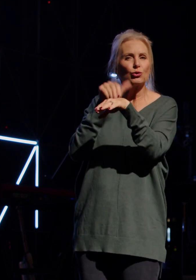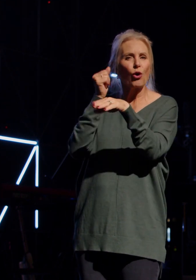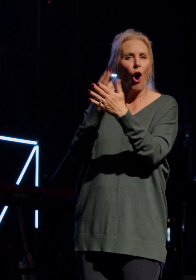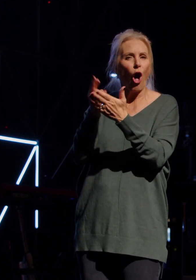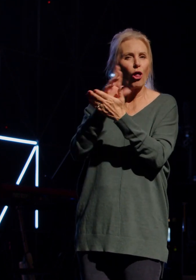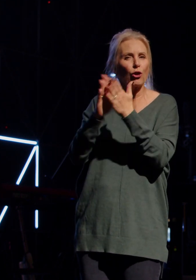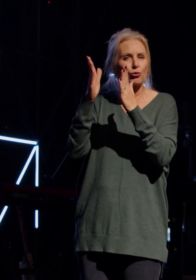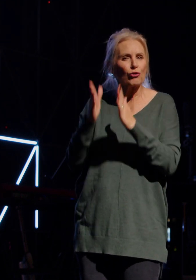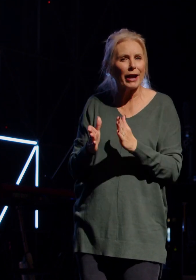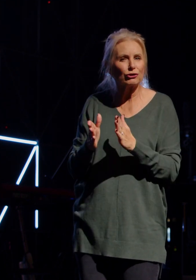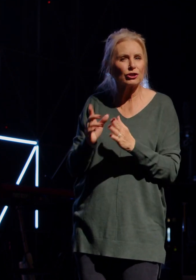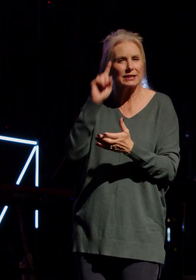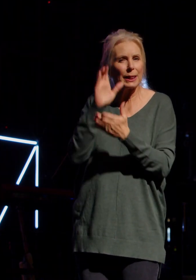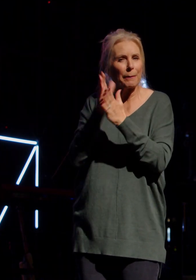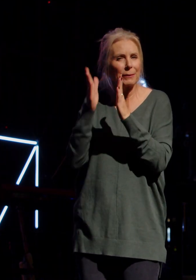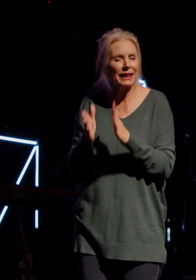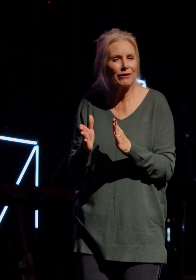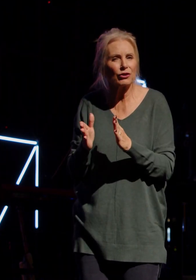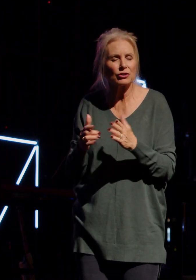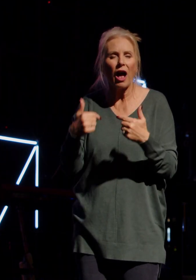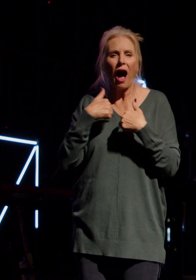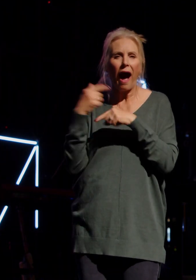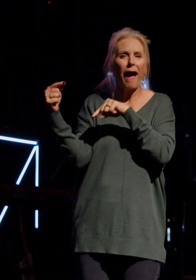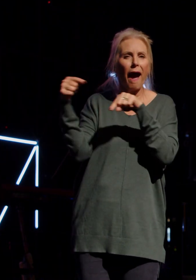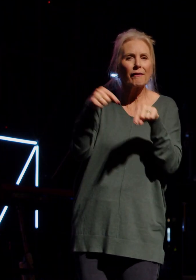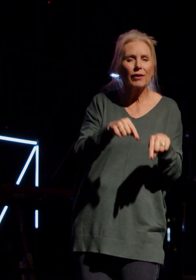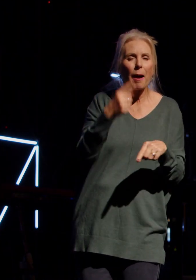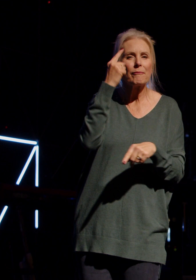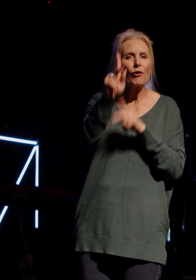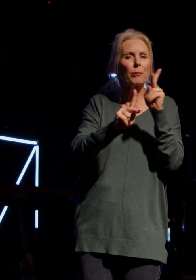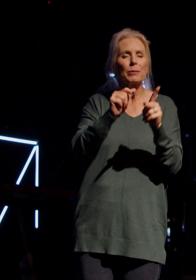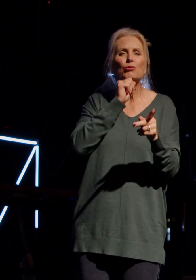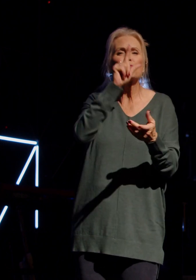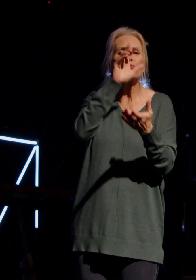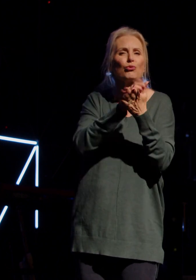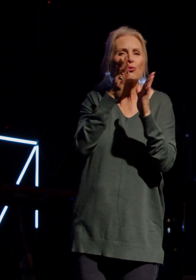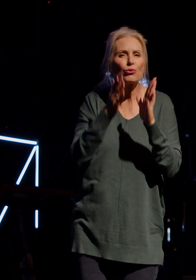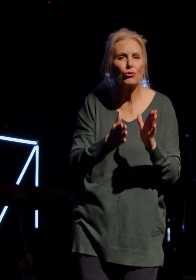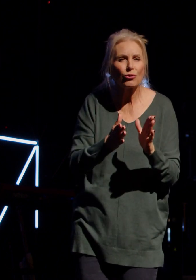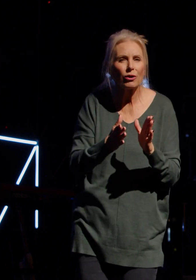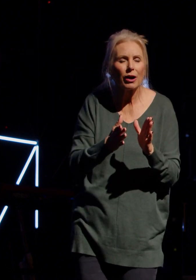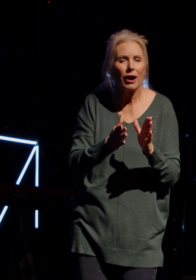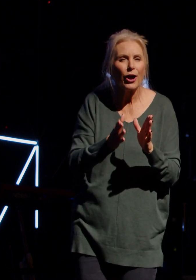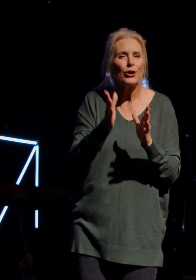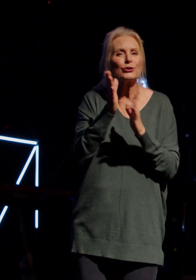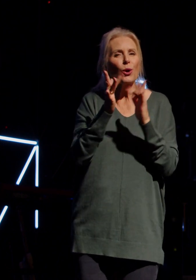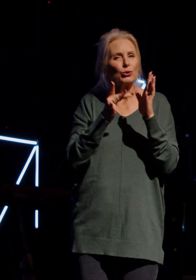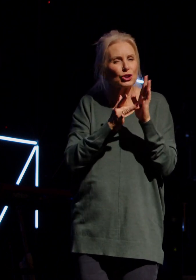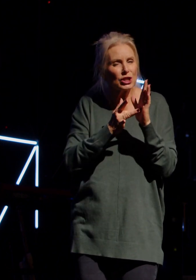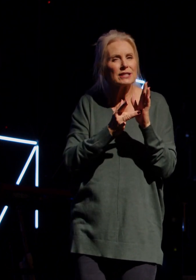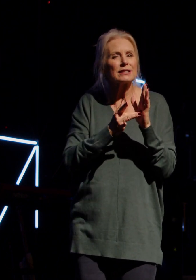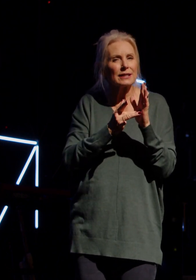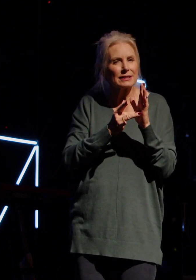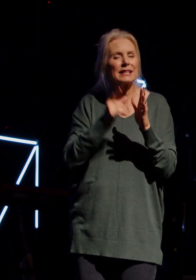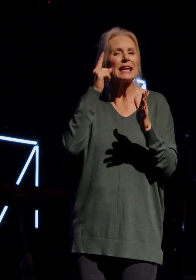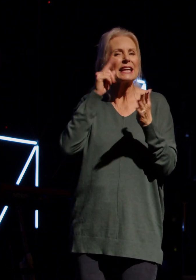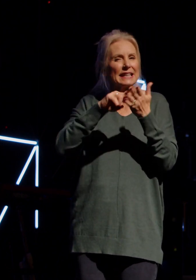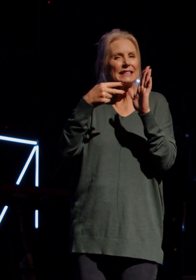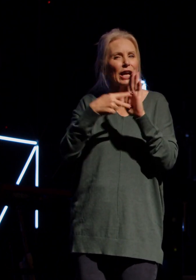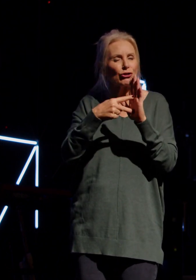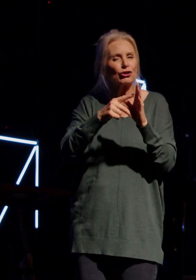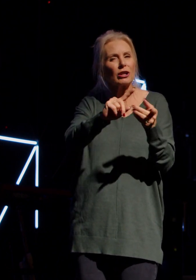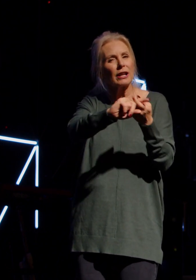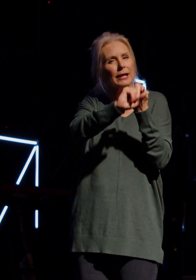number four in your notes, Jesus is a friend of sinners, and followers of Jesus intentionally befriend sinners. This is what we should see,